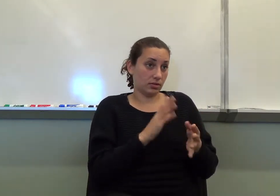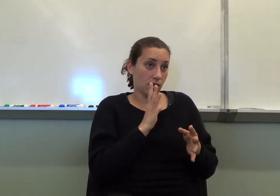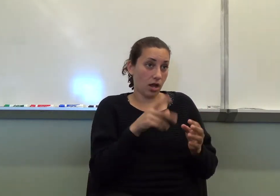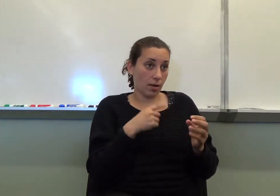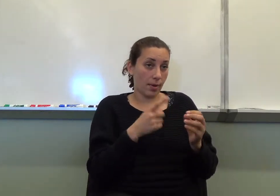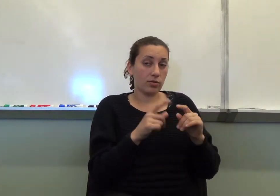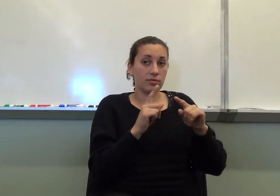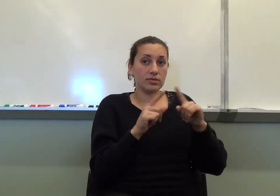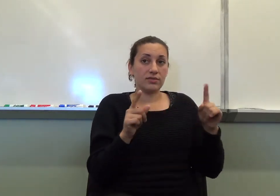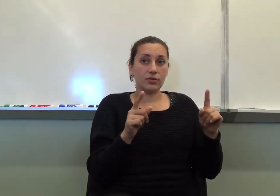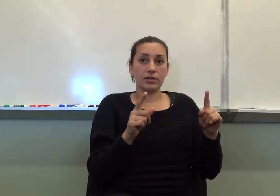types of sides